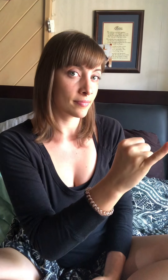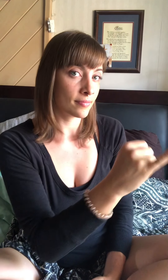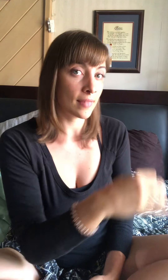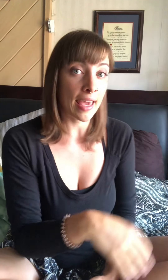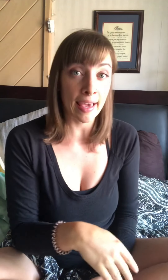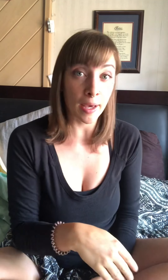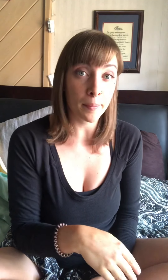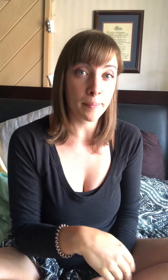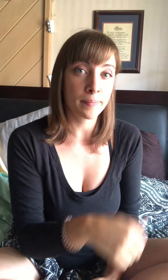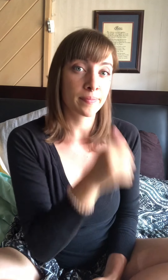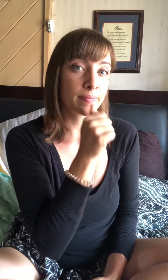am,